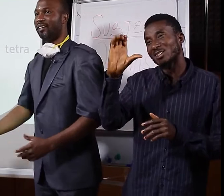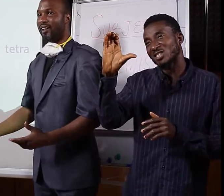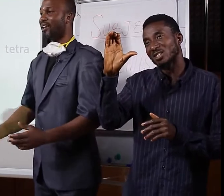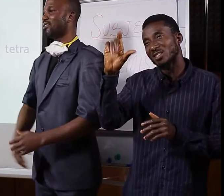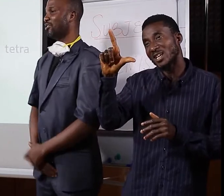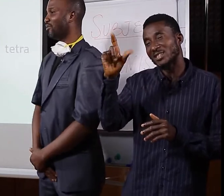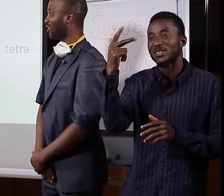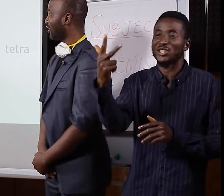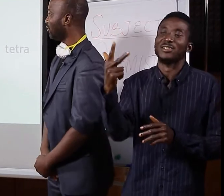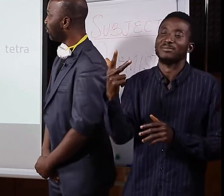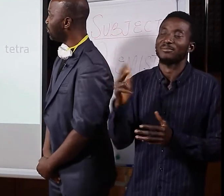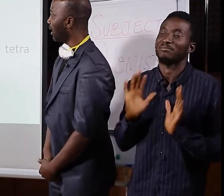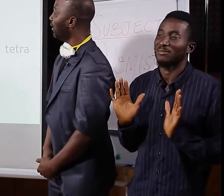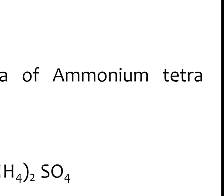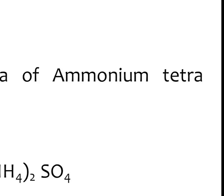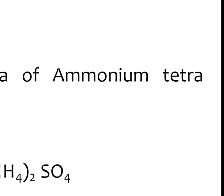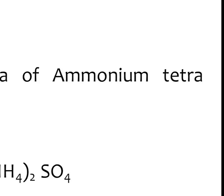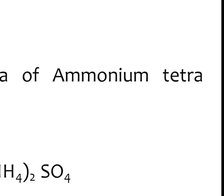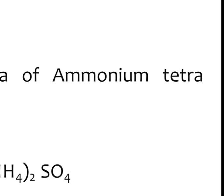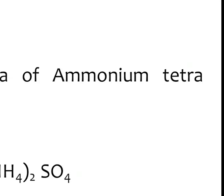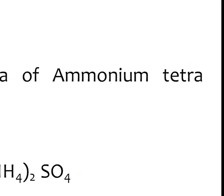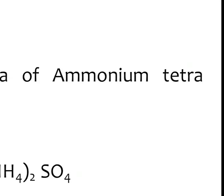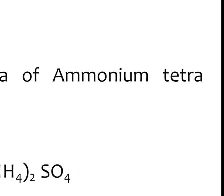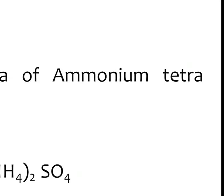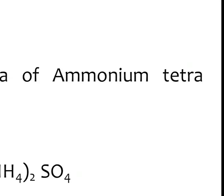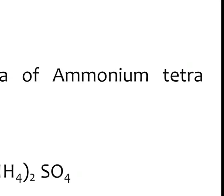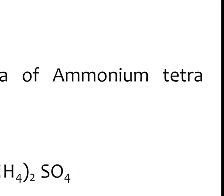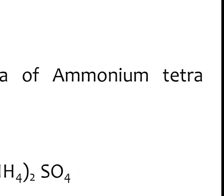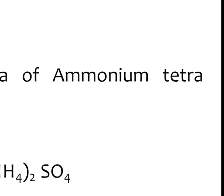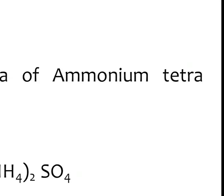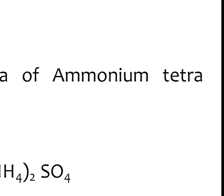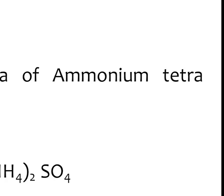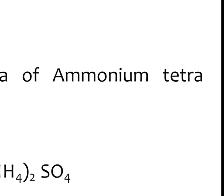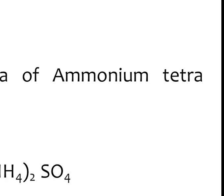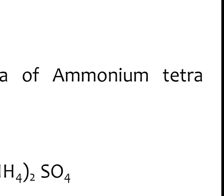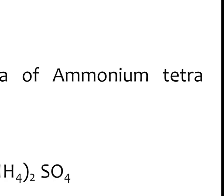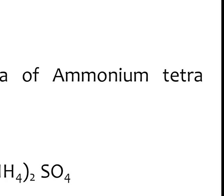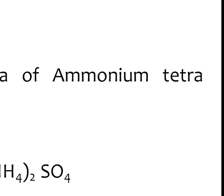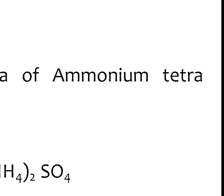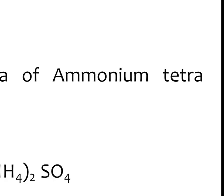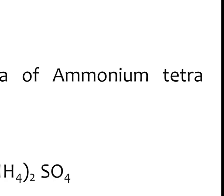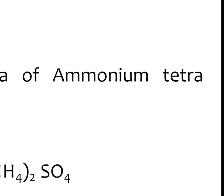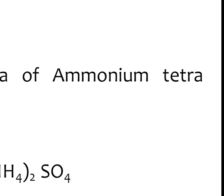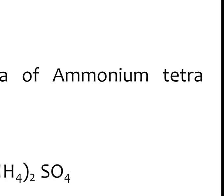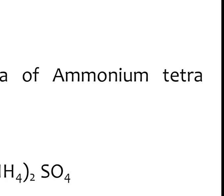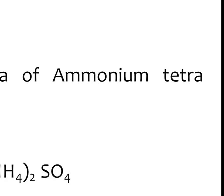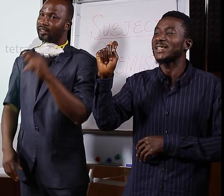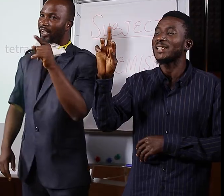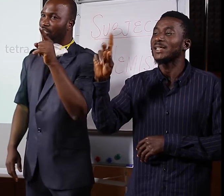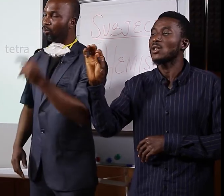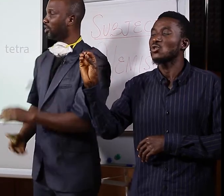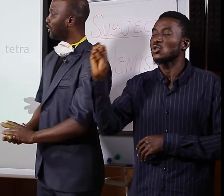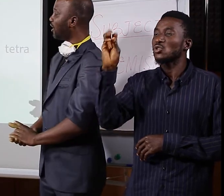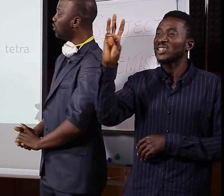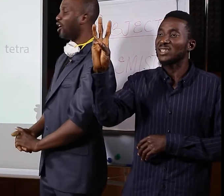AlCl3 as the universal formula. Then the next one is write the formula of ammonium tetraoxosulfate 6.